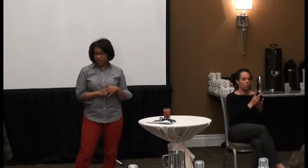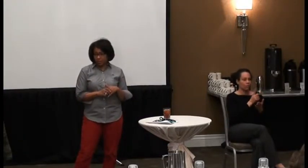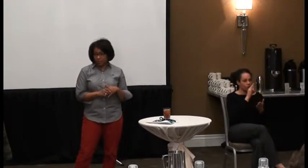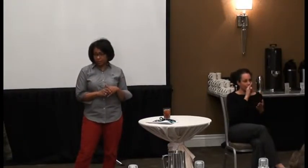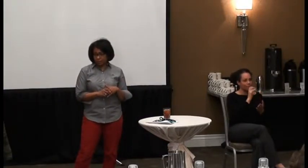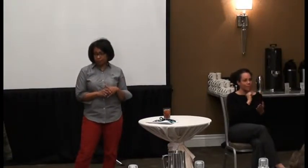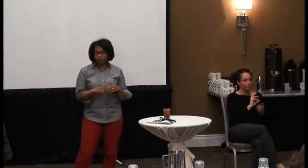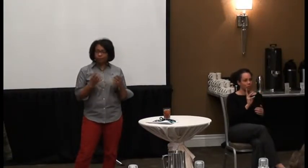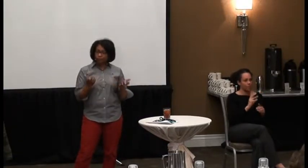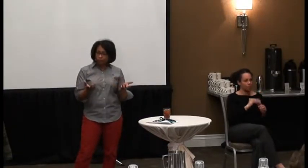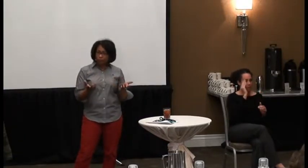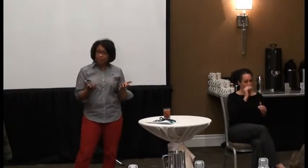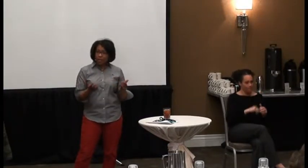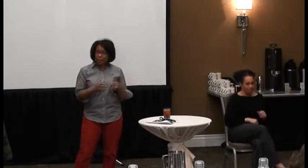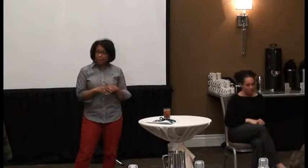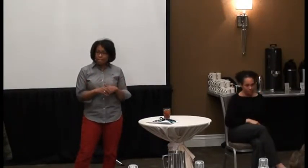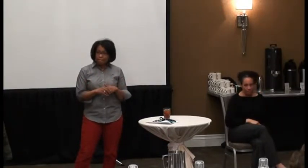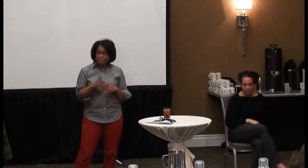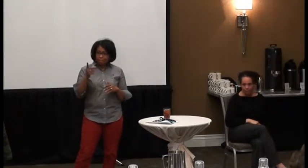as age 6. But